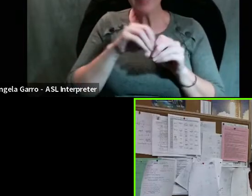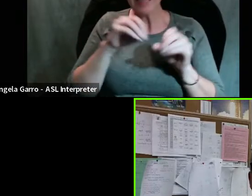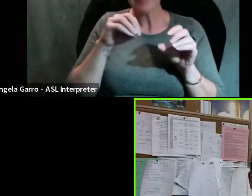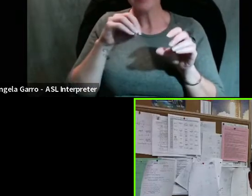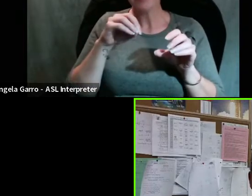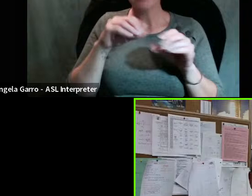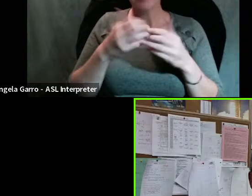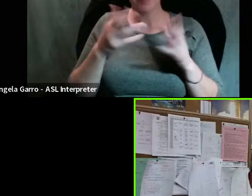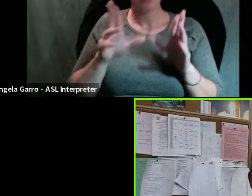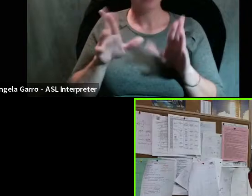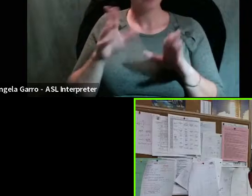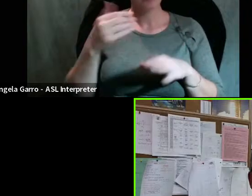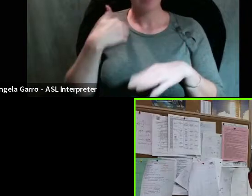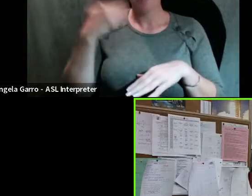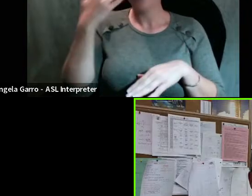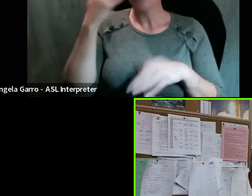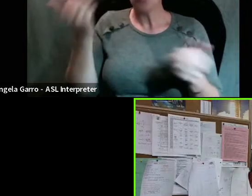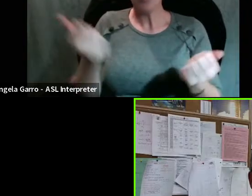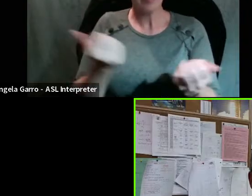I know everyone is